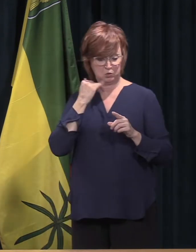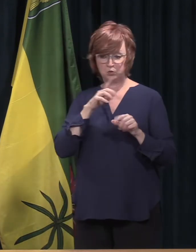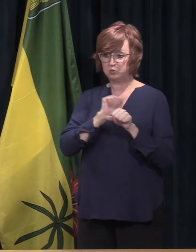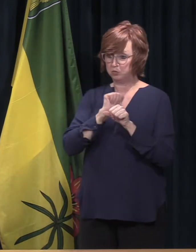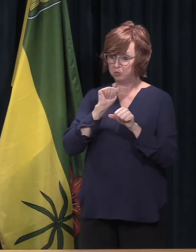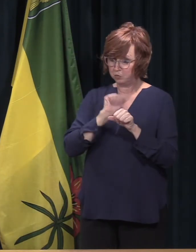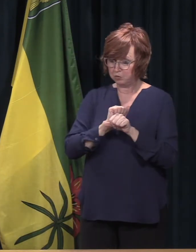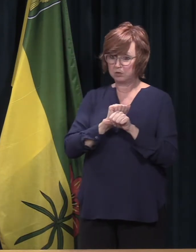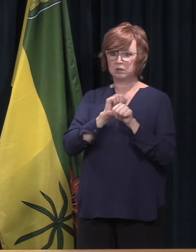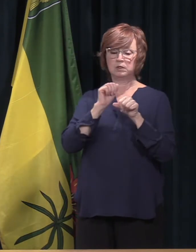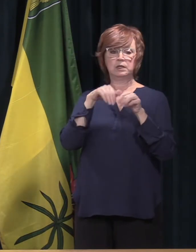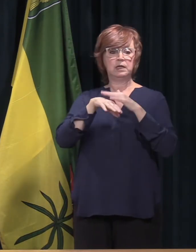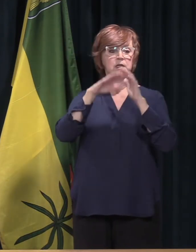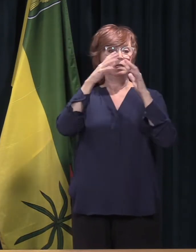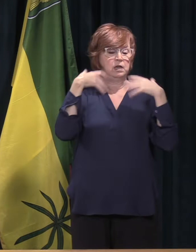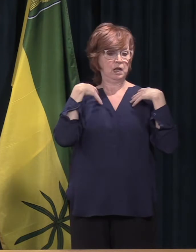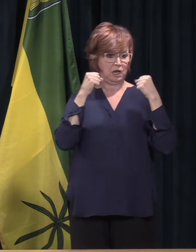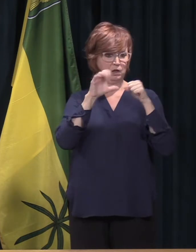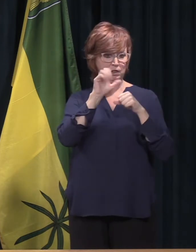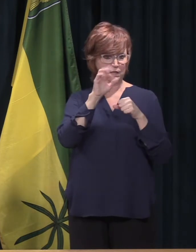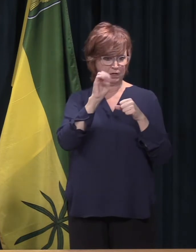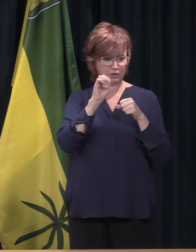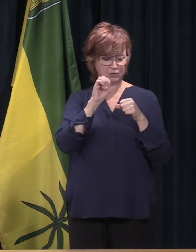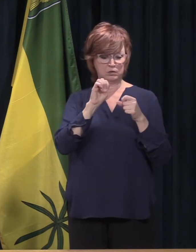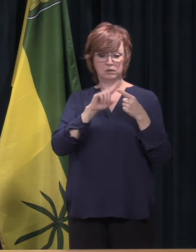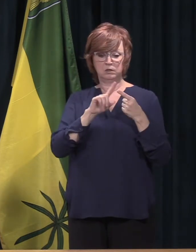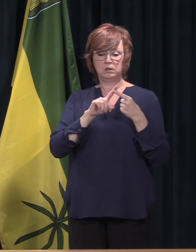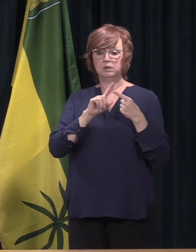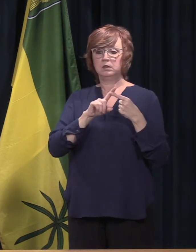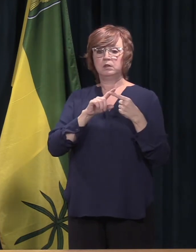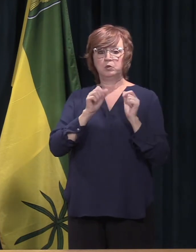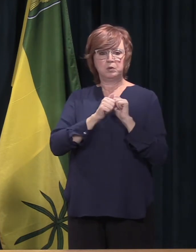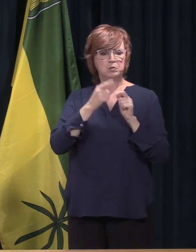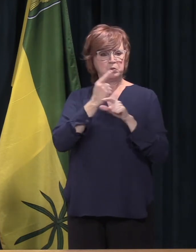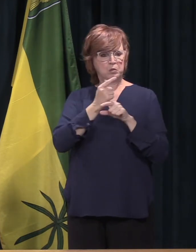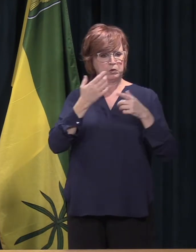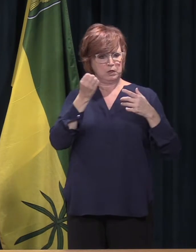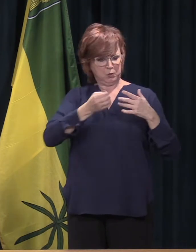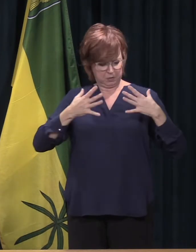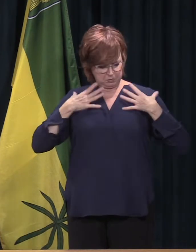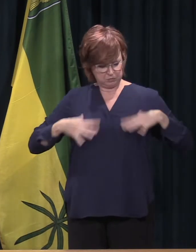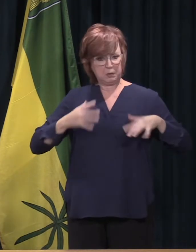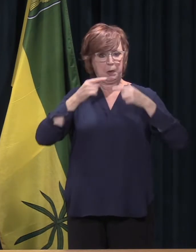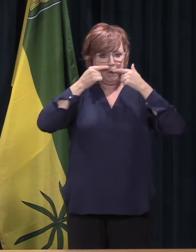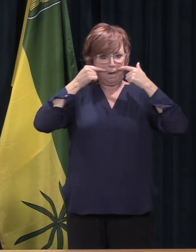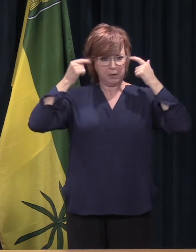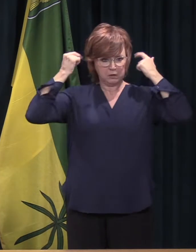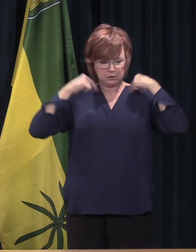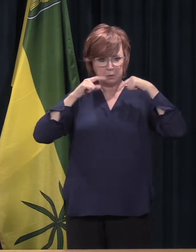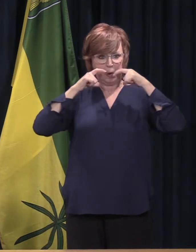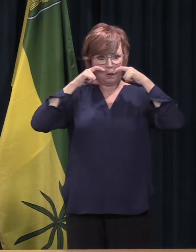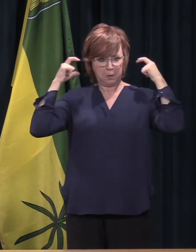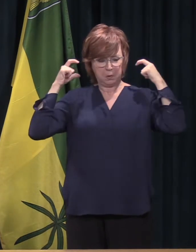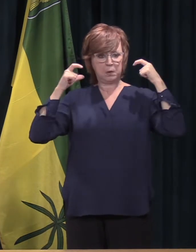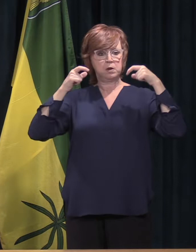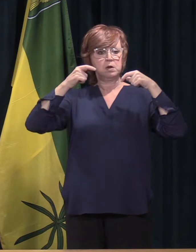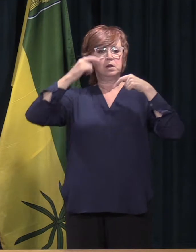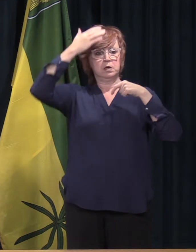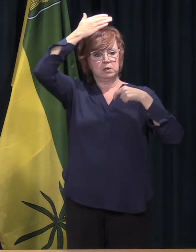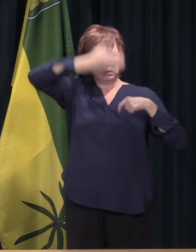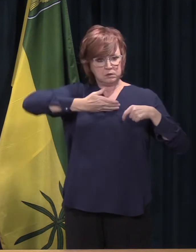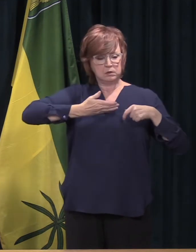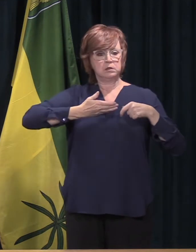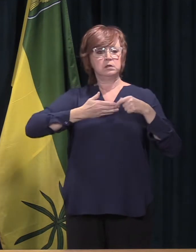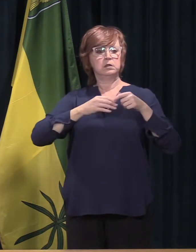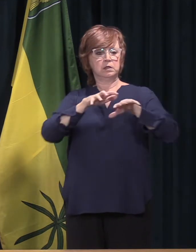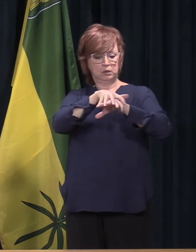personal protective equipment, you are not considered exposed if you're providing care. But as you go home, as you go around, you may still get exposed. So